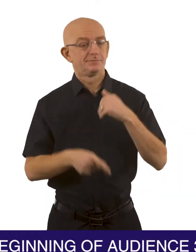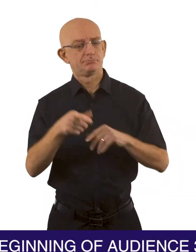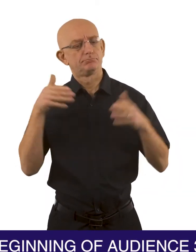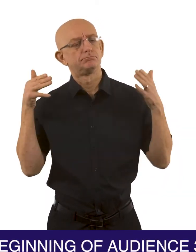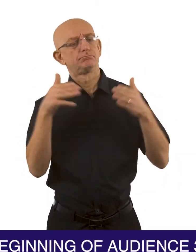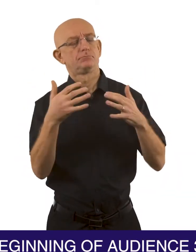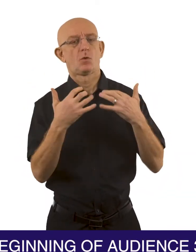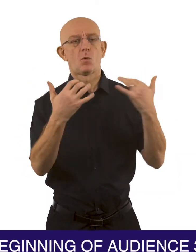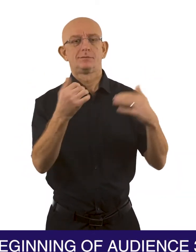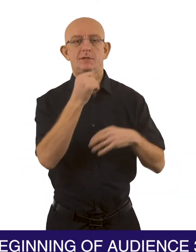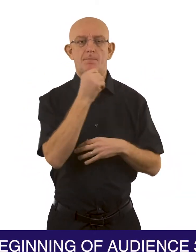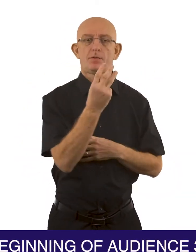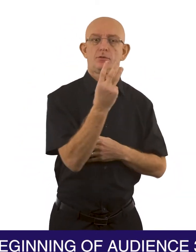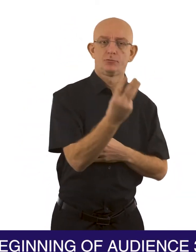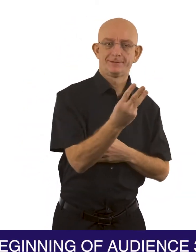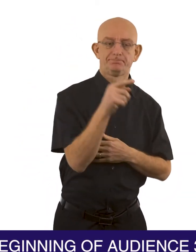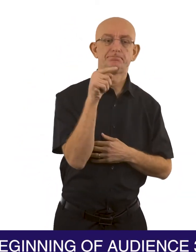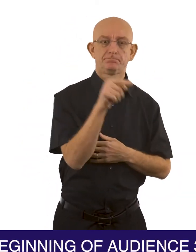Beginning of Audience 3.